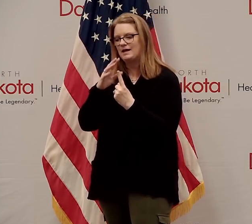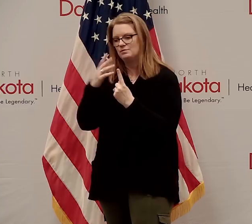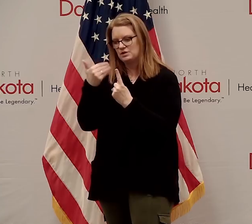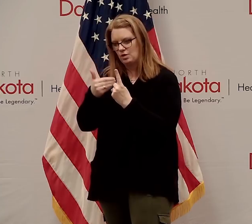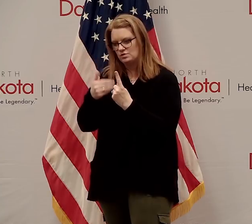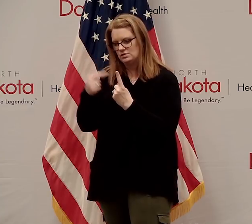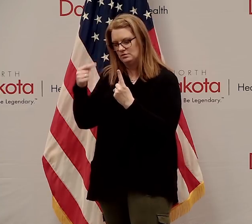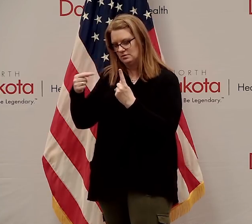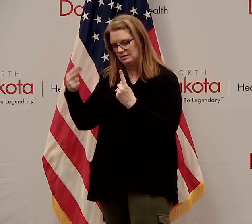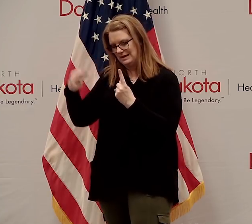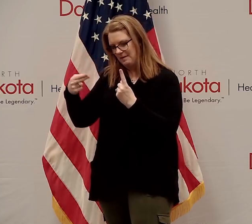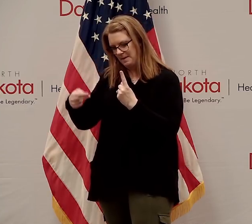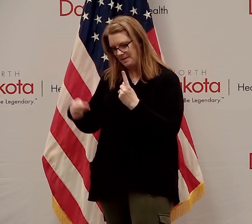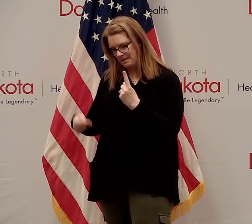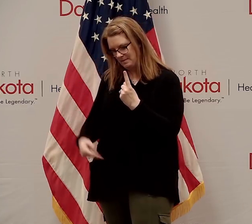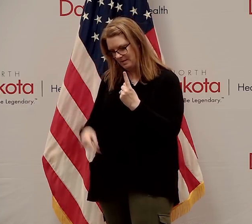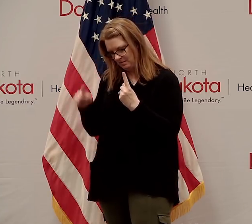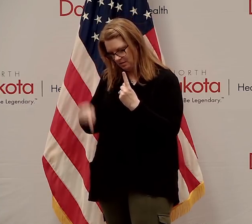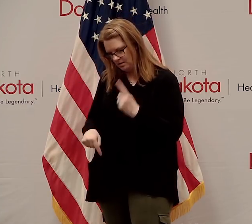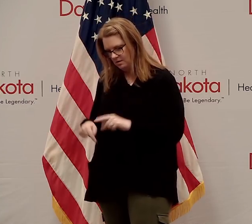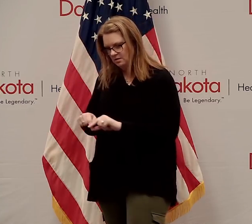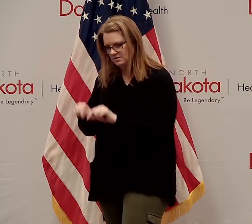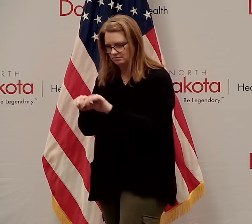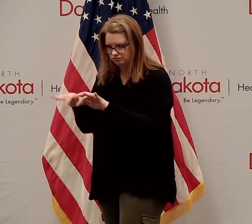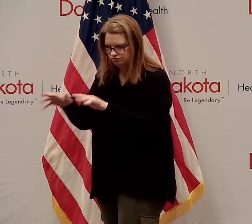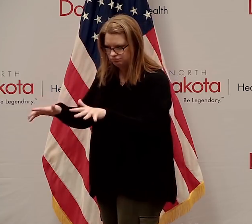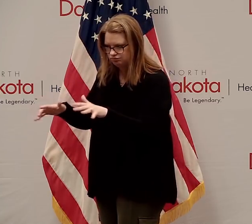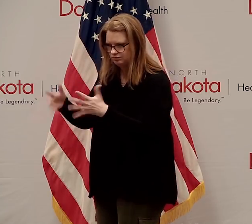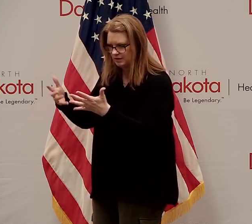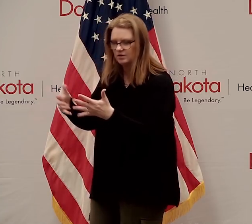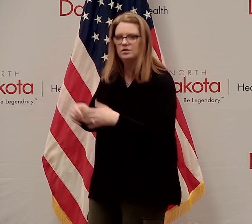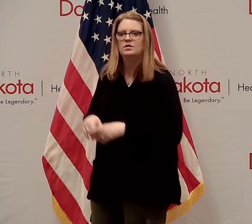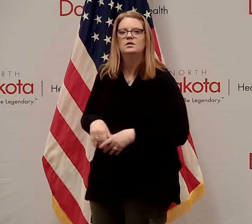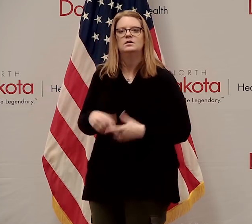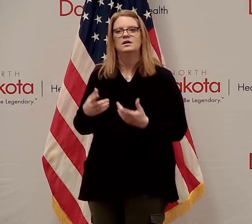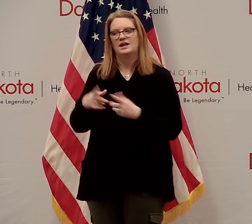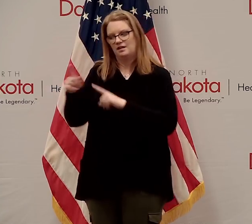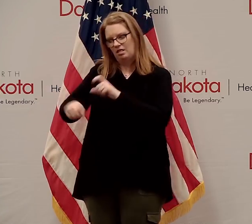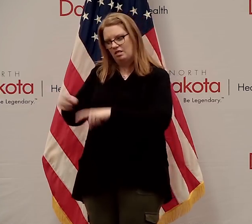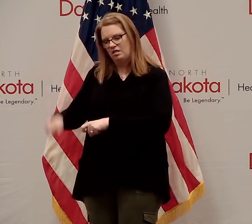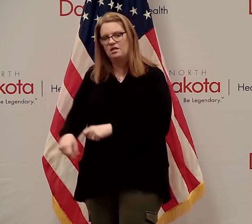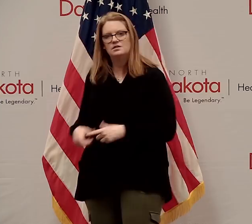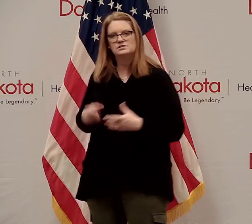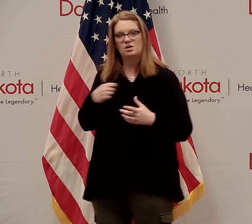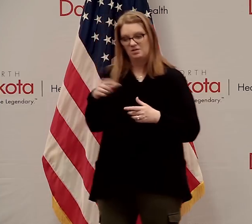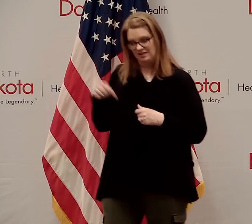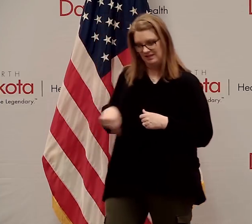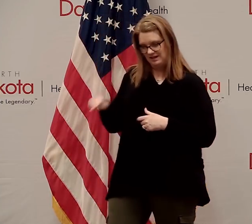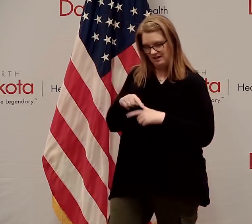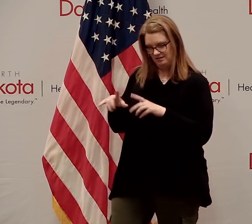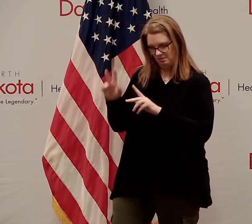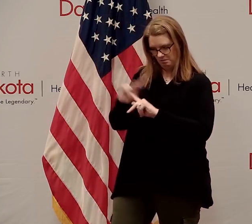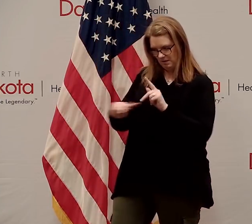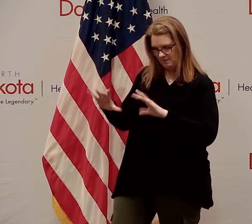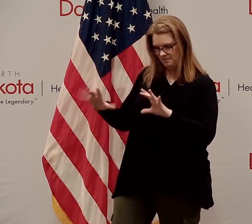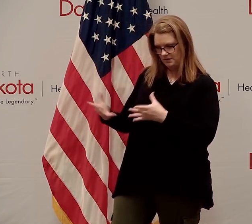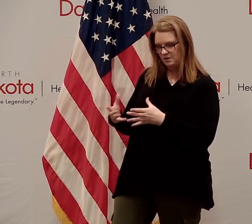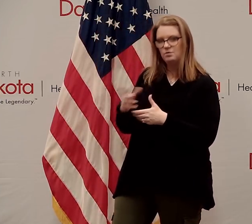people, which is what we've had in the state of North Dakota through HIV, through Ebola, through SARS, a dedicated team of people that really